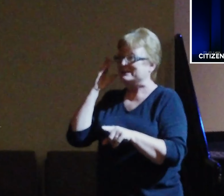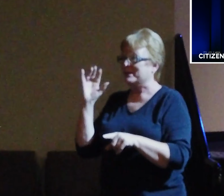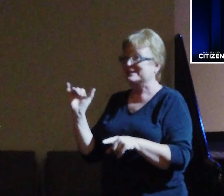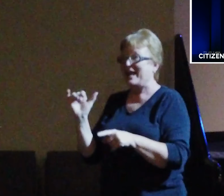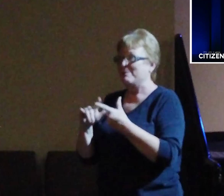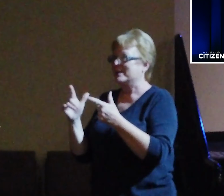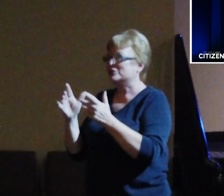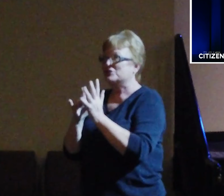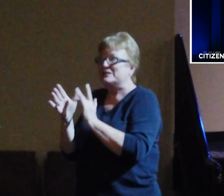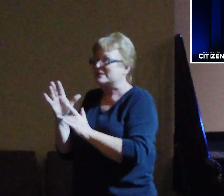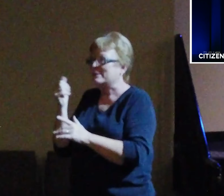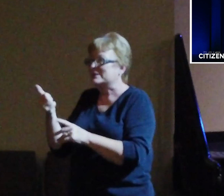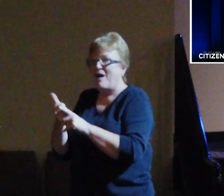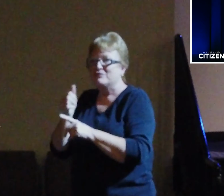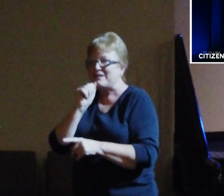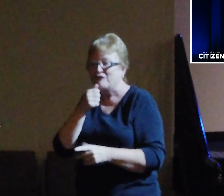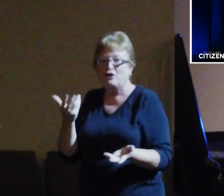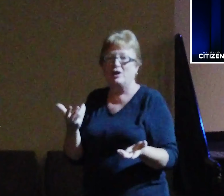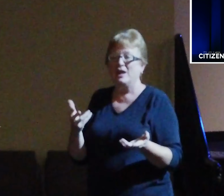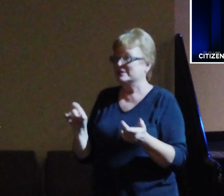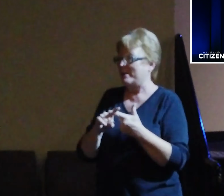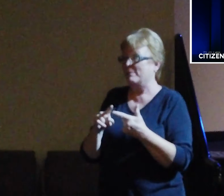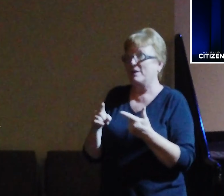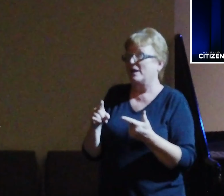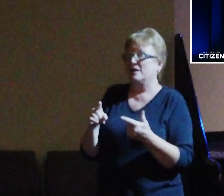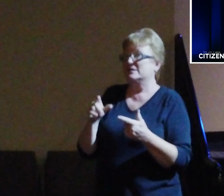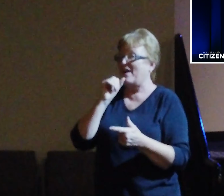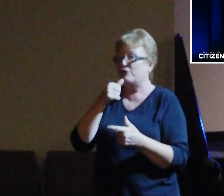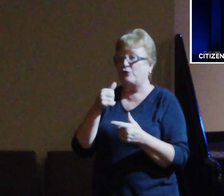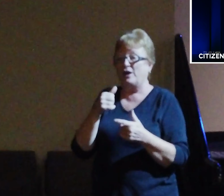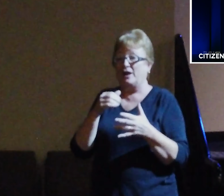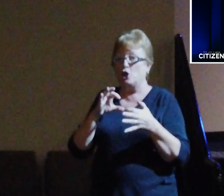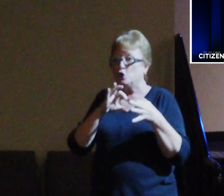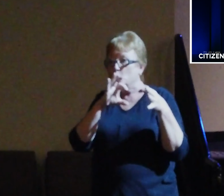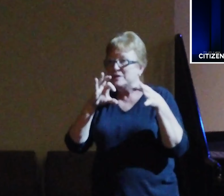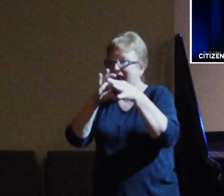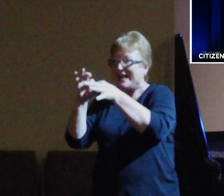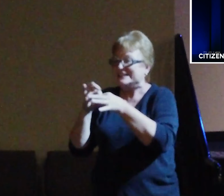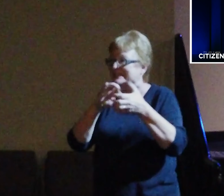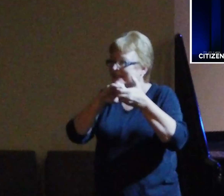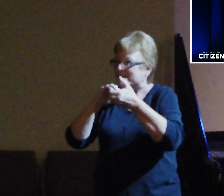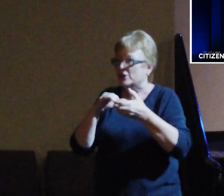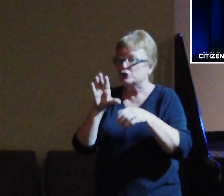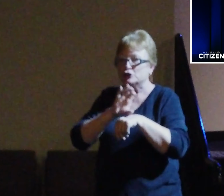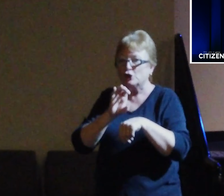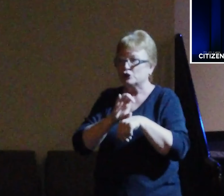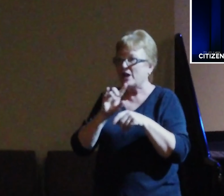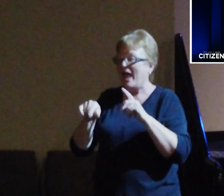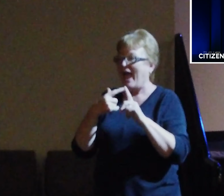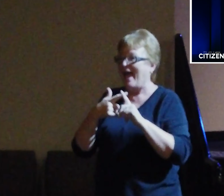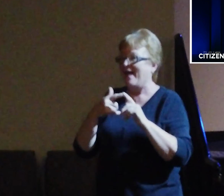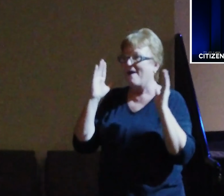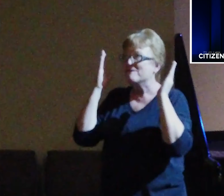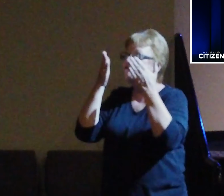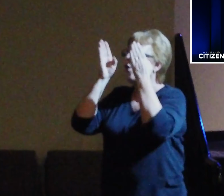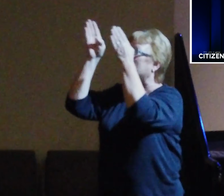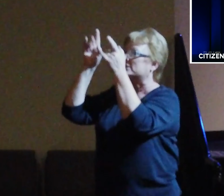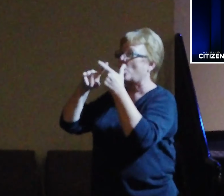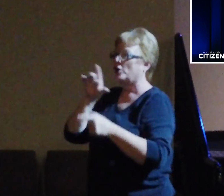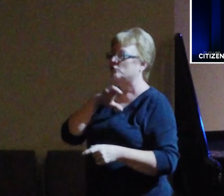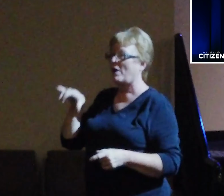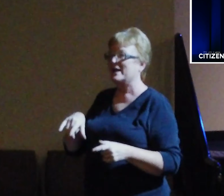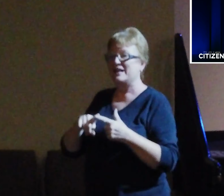Suffering unites the church. Suffering gives us a laser focus on Christ. Suffering